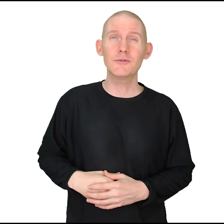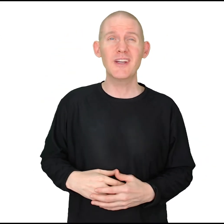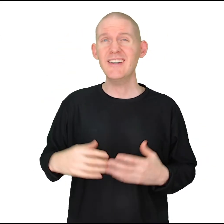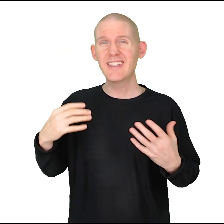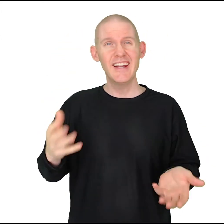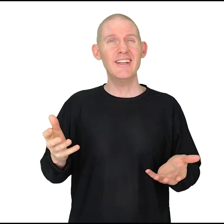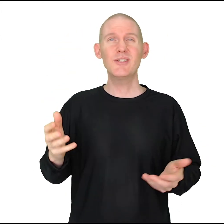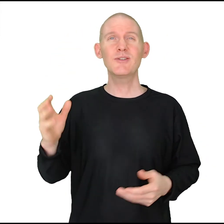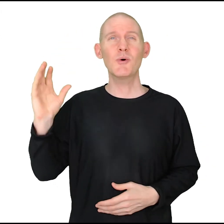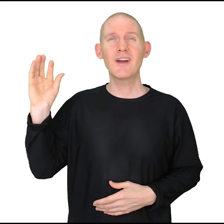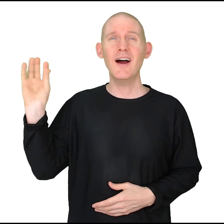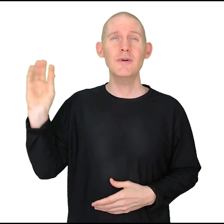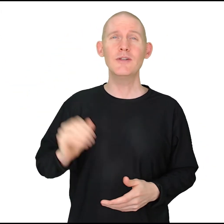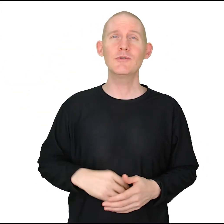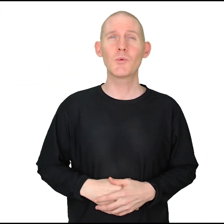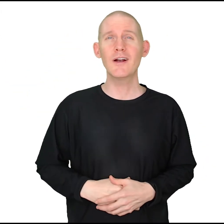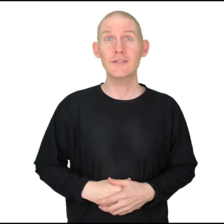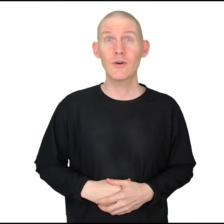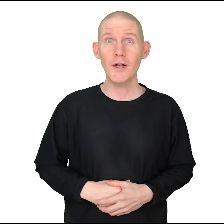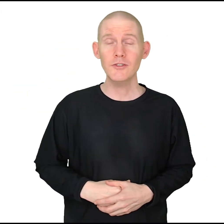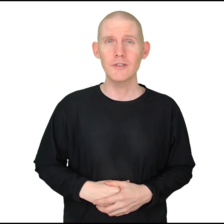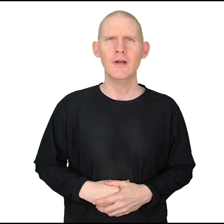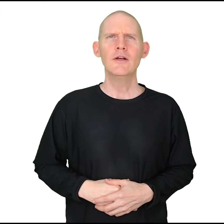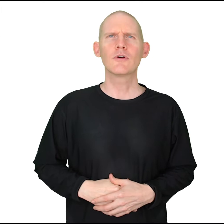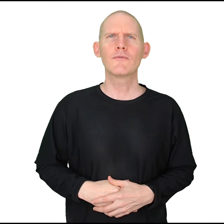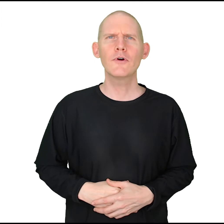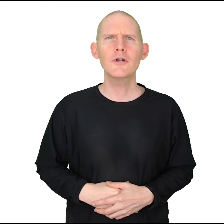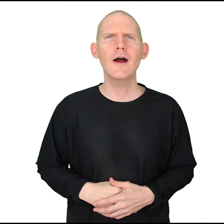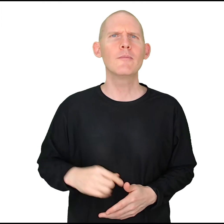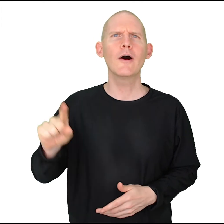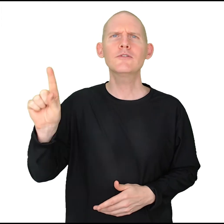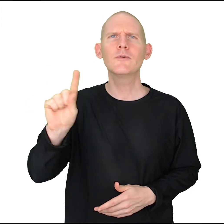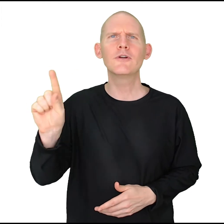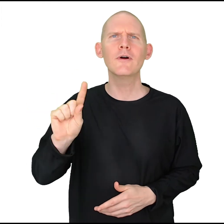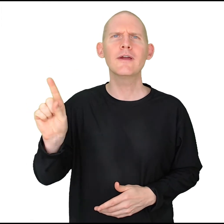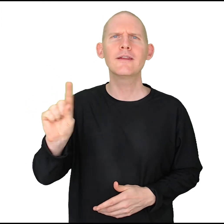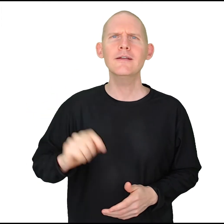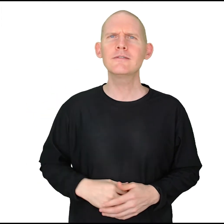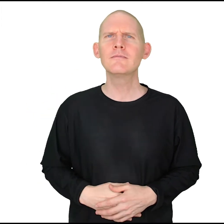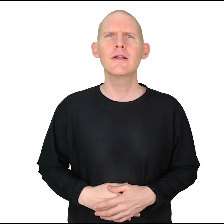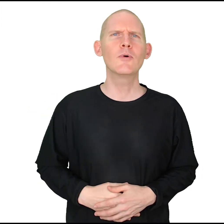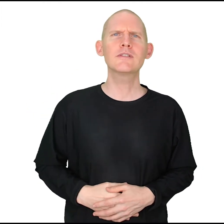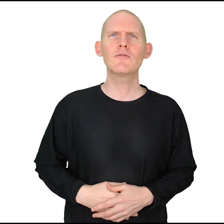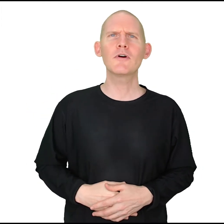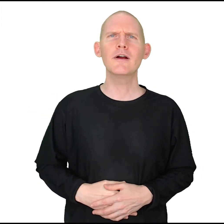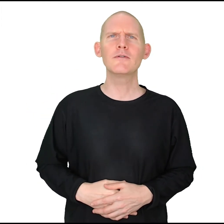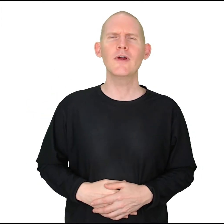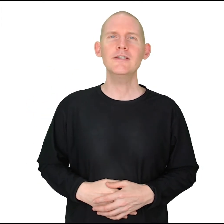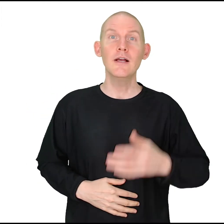because it's just so common to use where as a question. So furrow your eyebrows when you're going like this. Inquisitive look on your face.